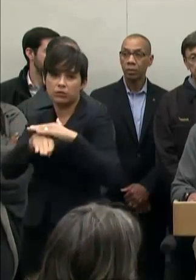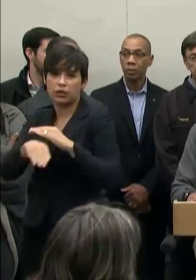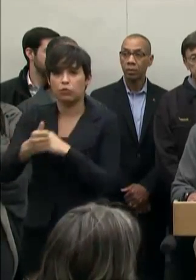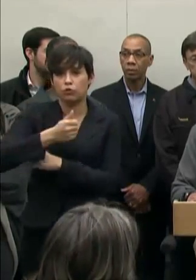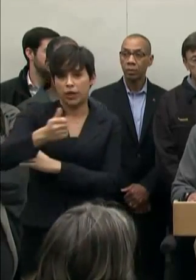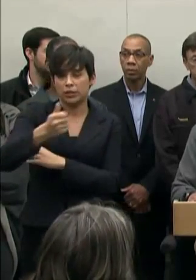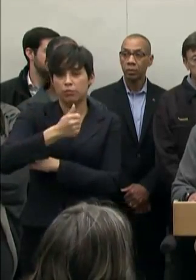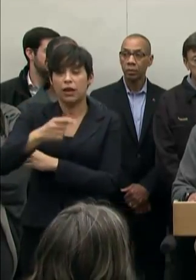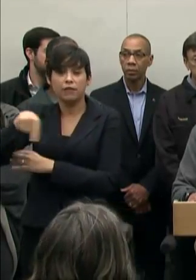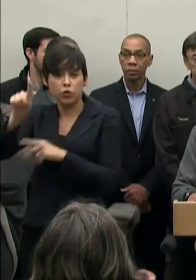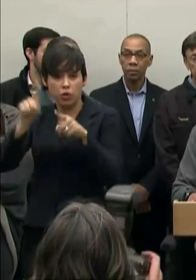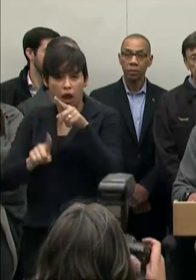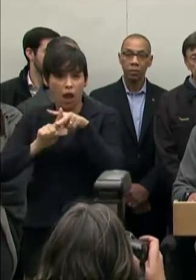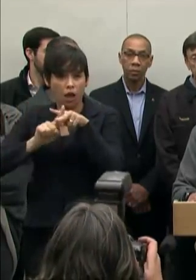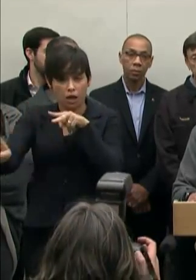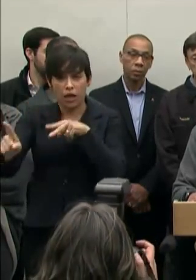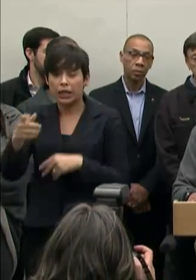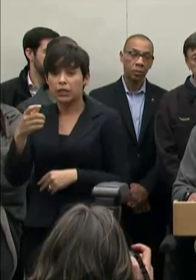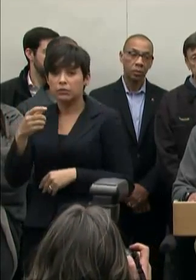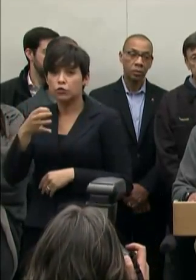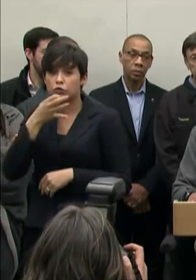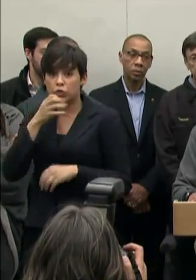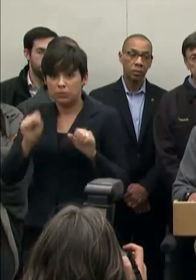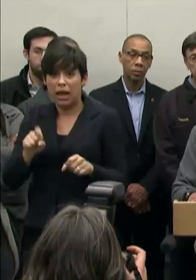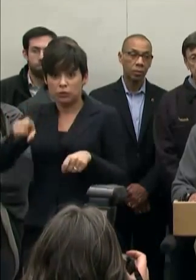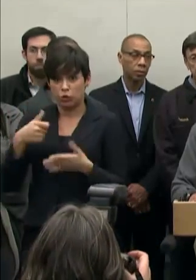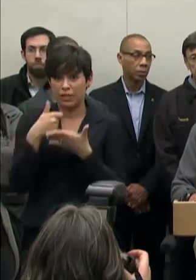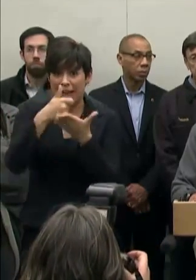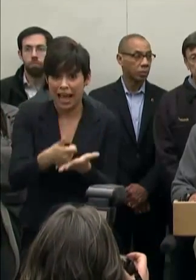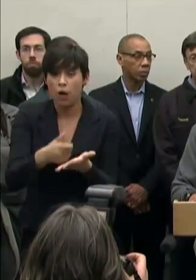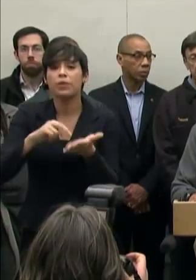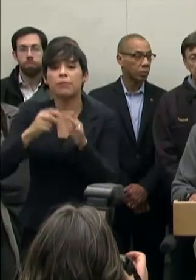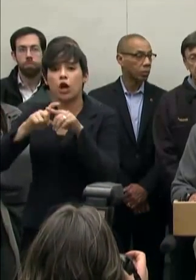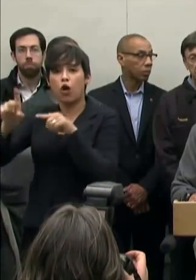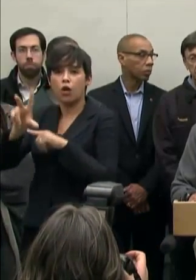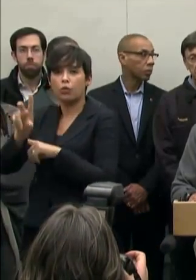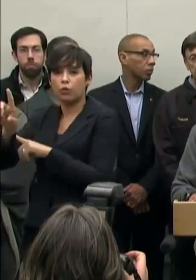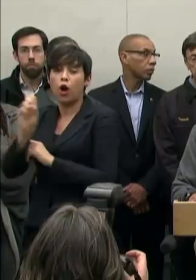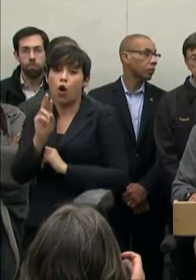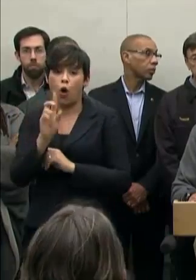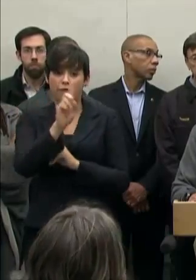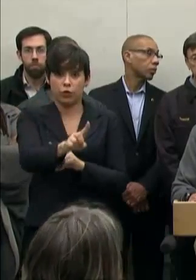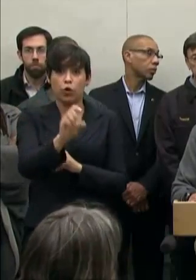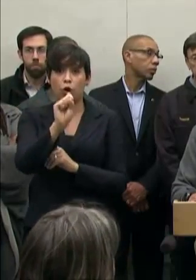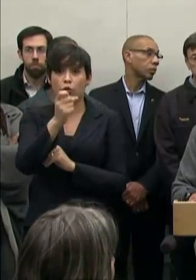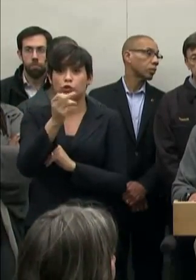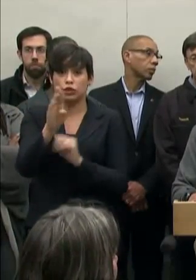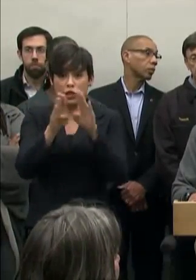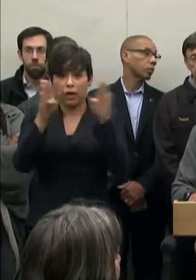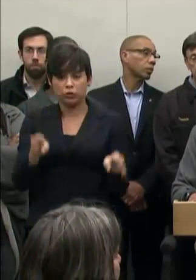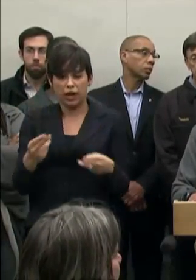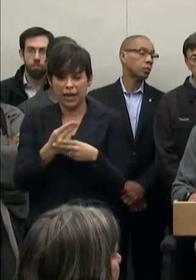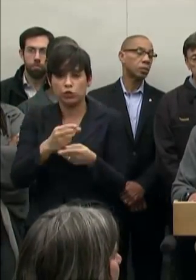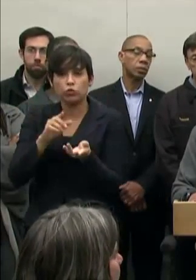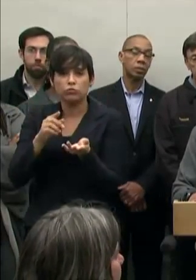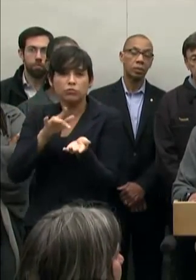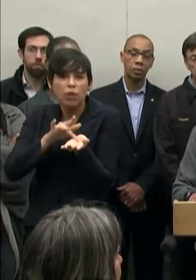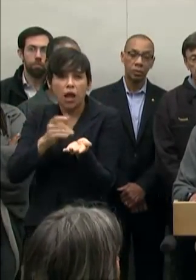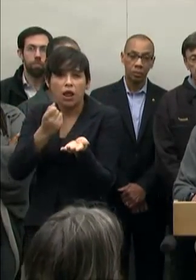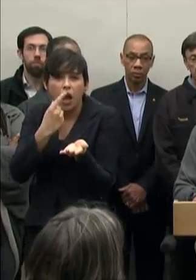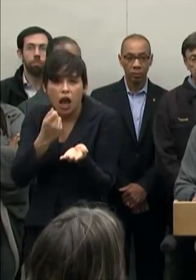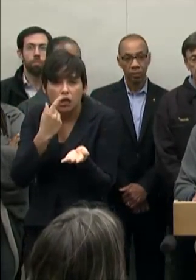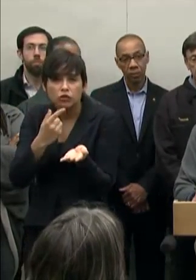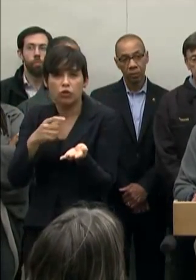you cannot evacuate yourself and need assistance, call 311. And if you go to a shelter and use regular medication or